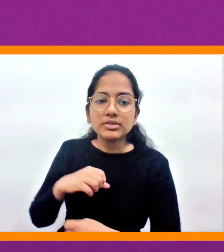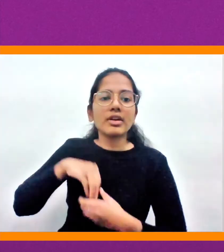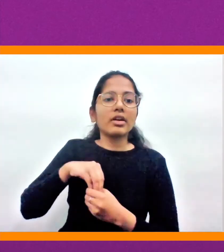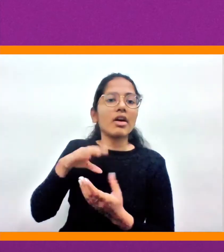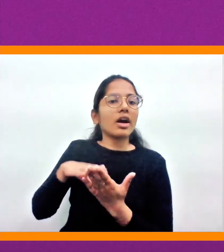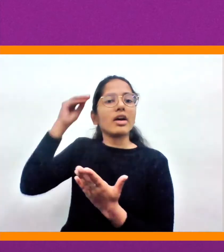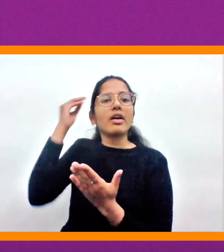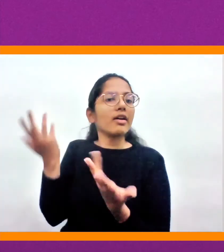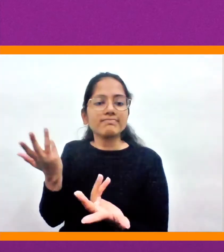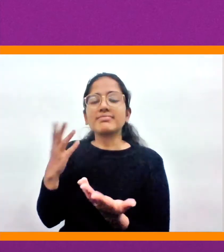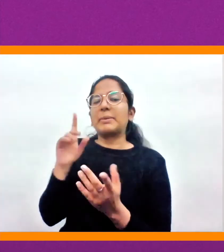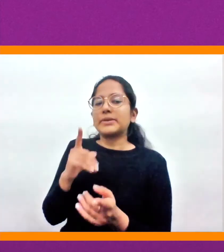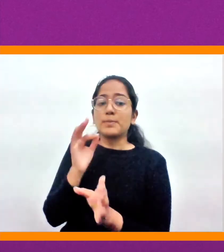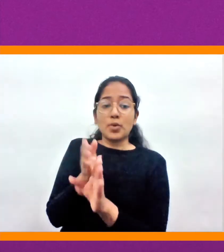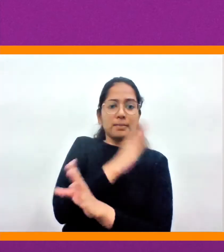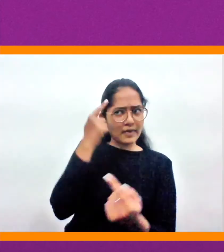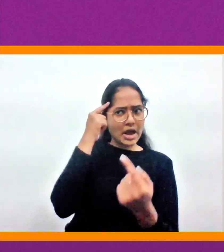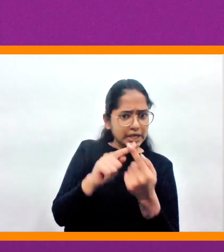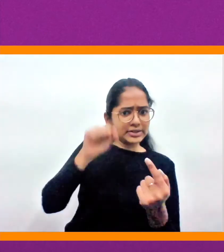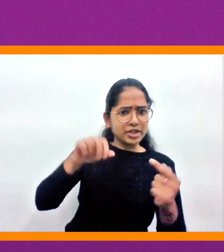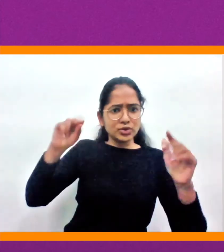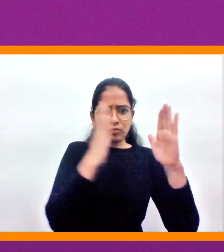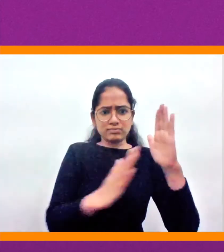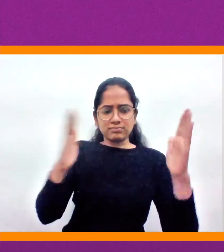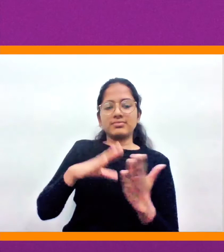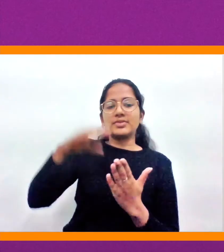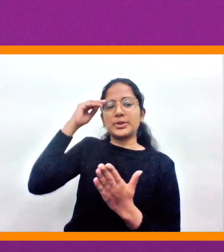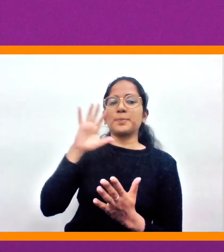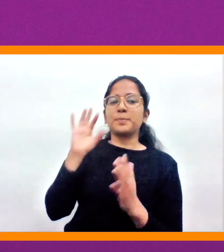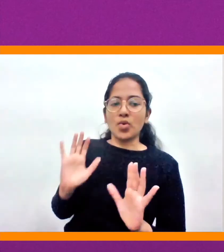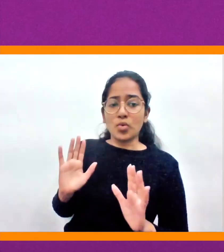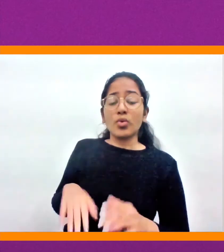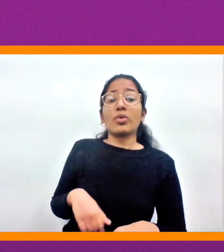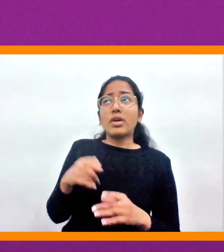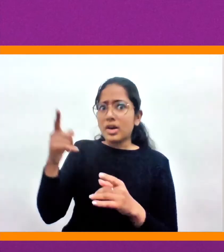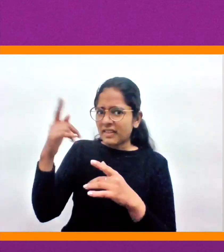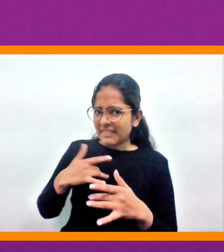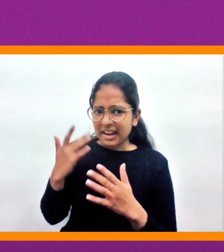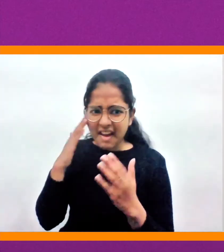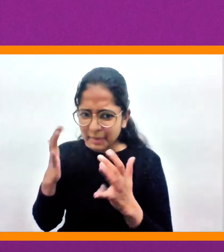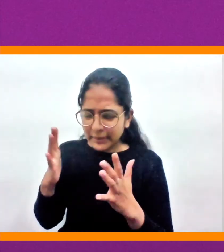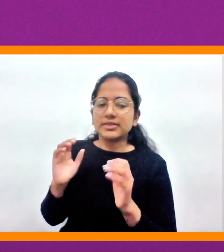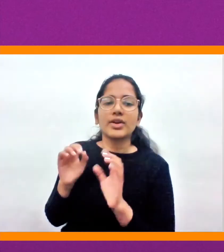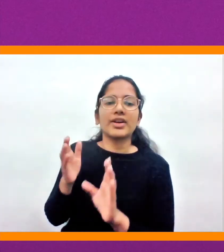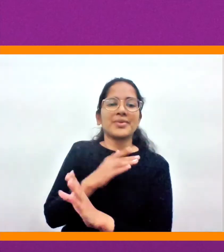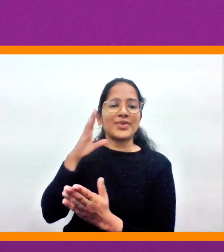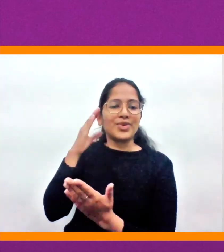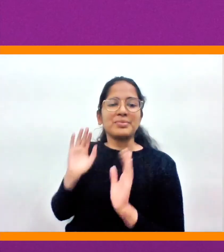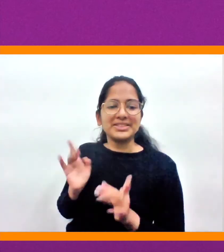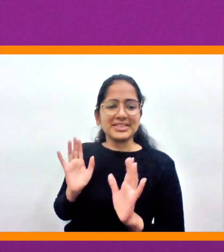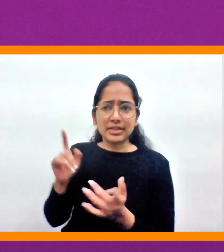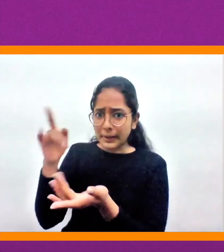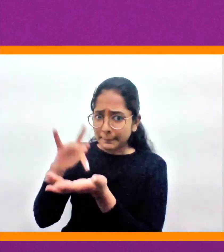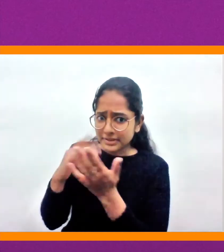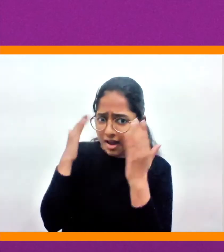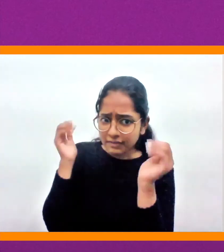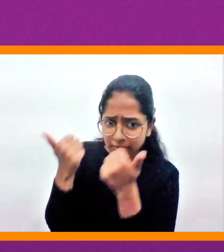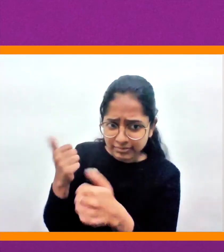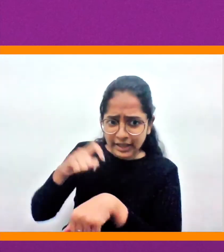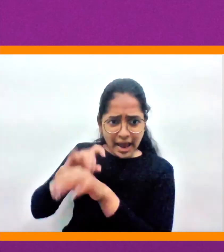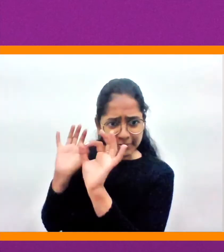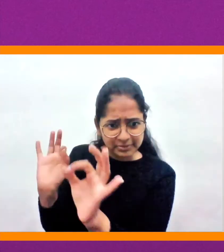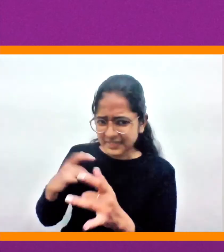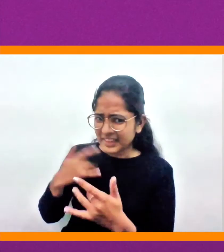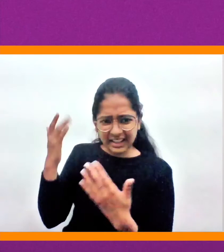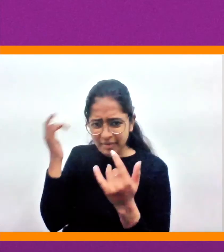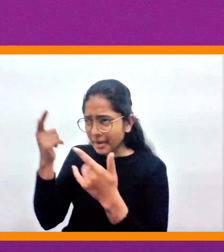talk about sex. Contrary to what Bollywood movies tell us, disappointment after one faces rejection is a better price to